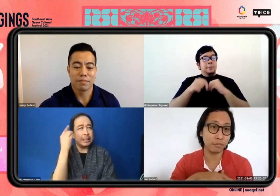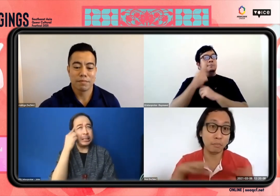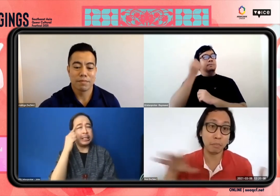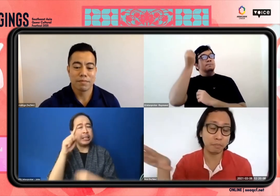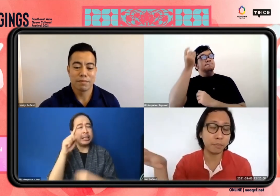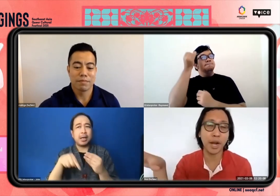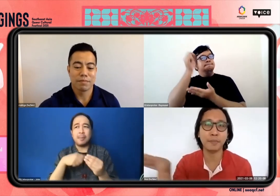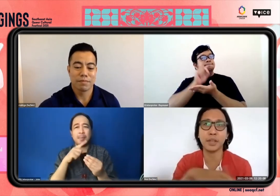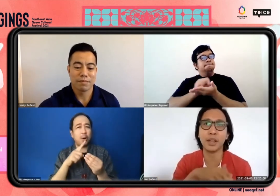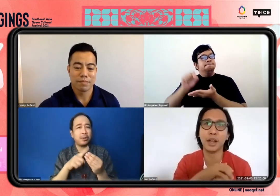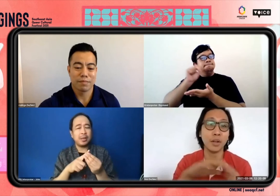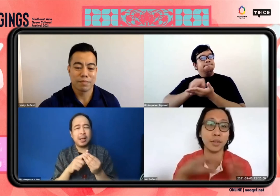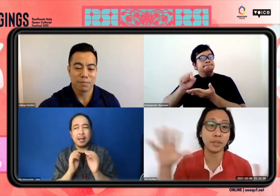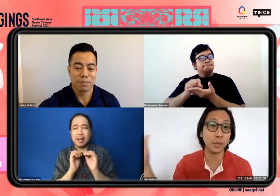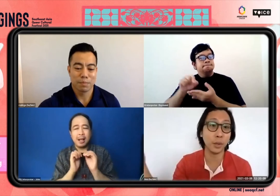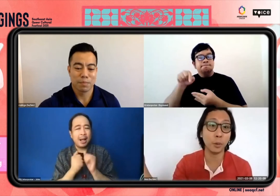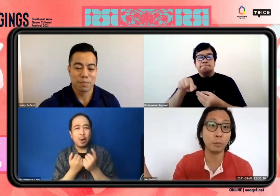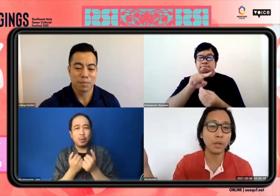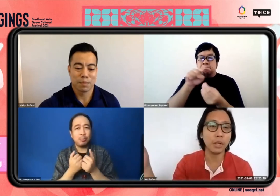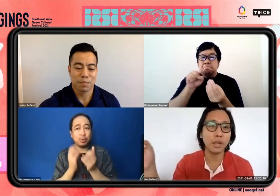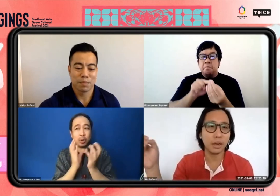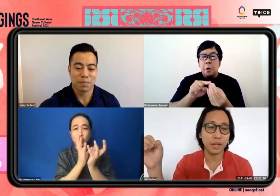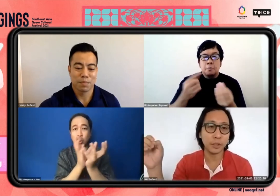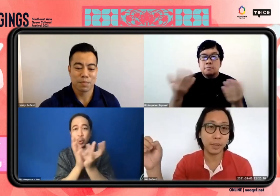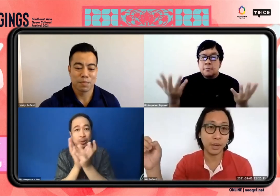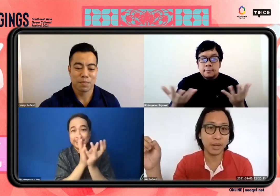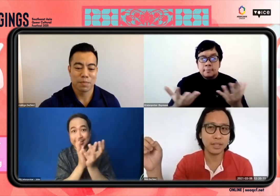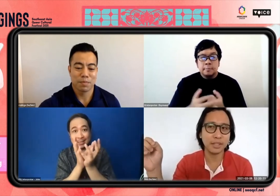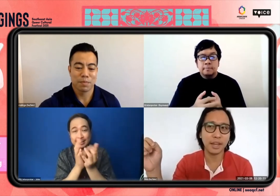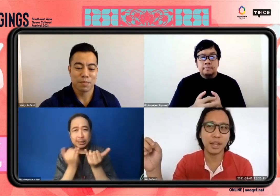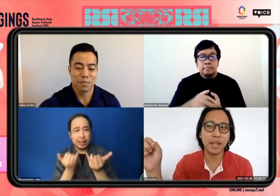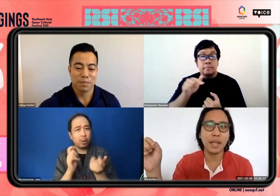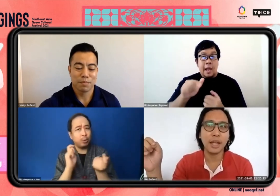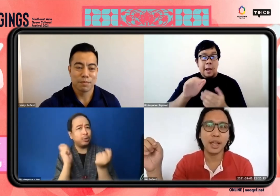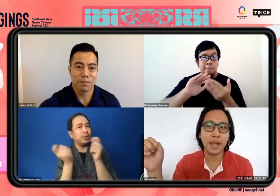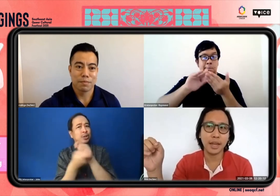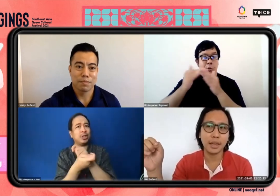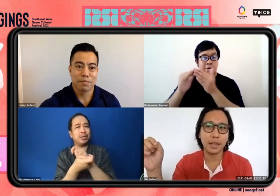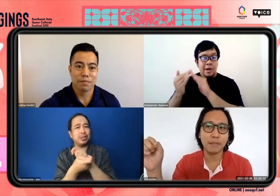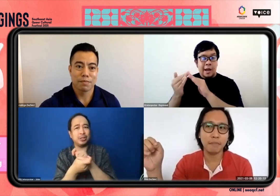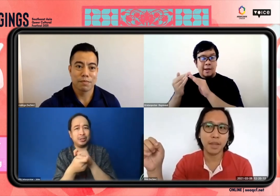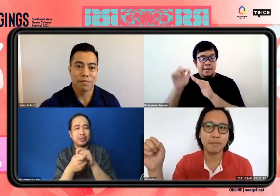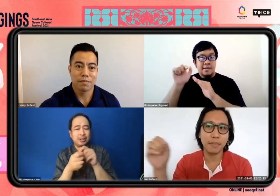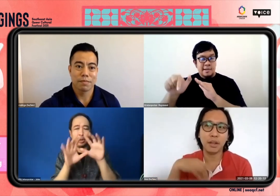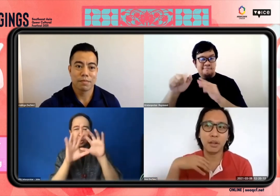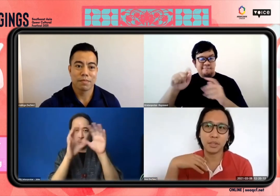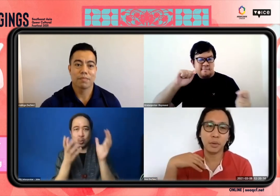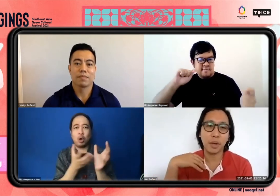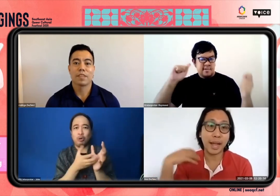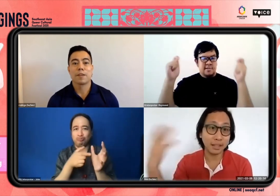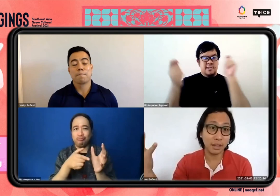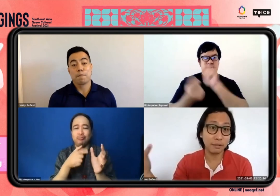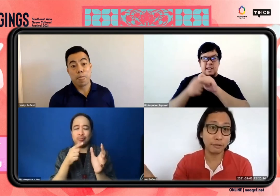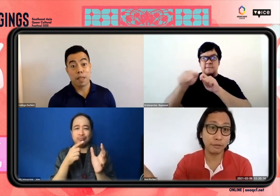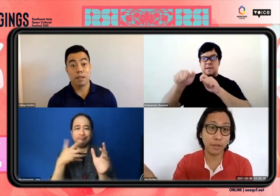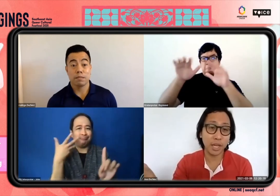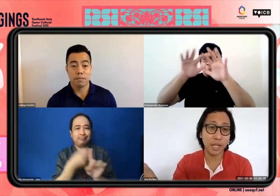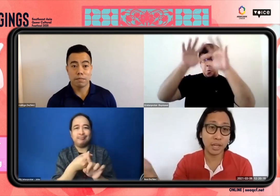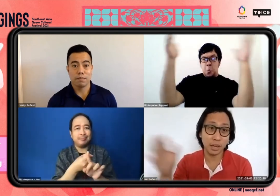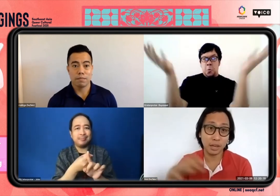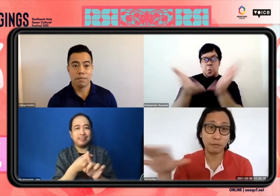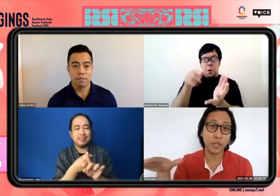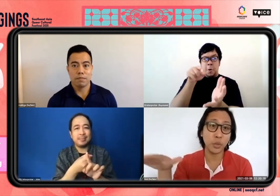community, different, perhaps across the globe, are experiencing. And it made me also